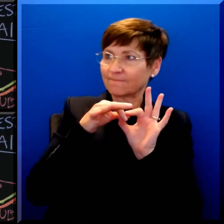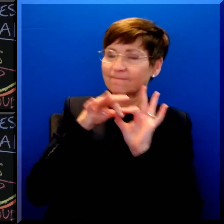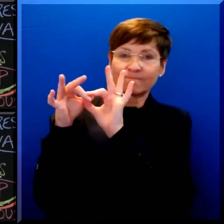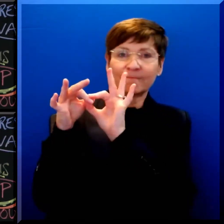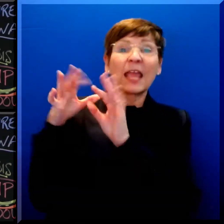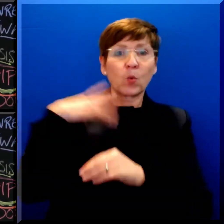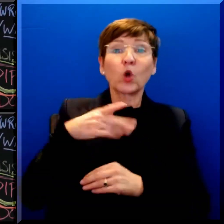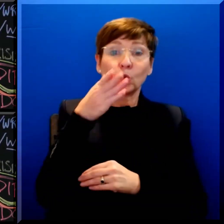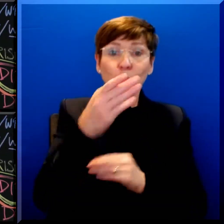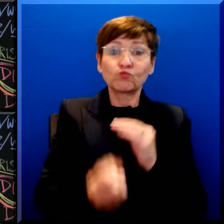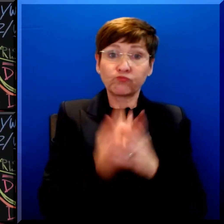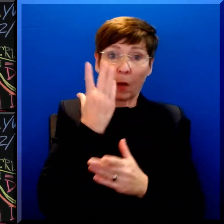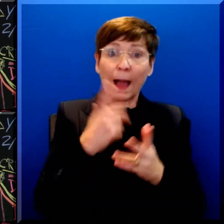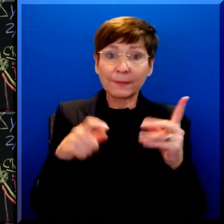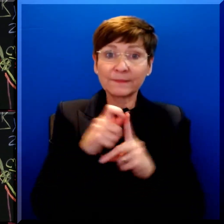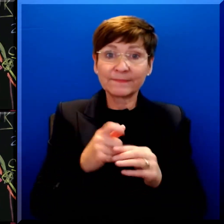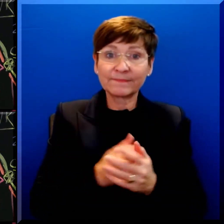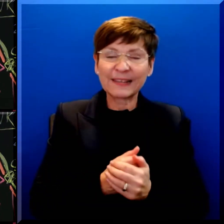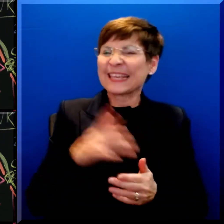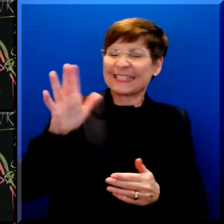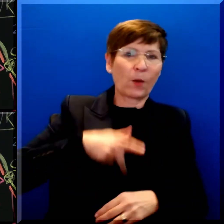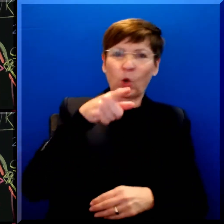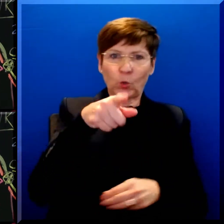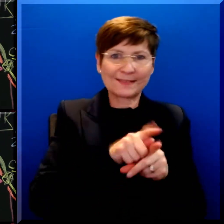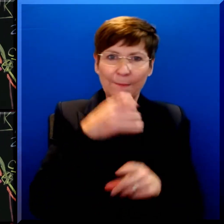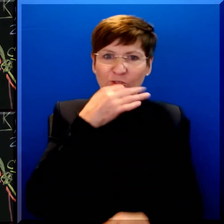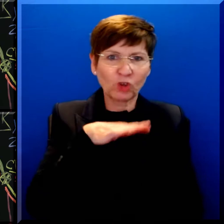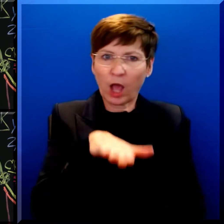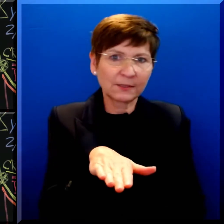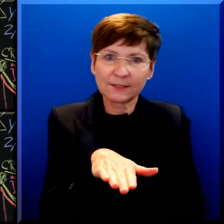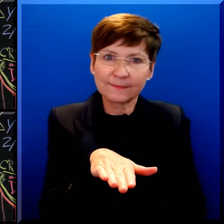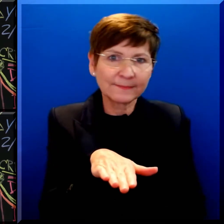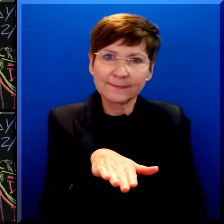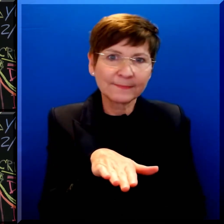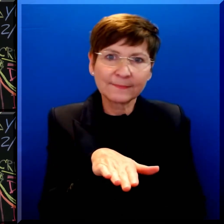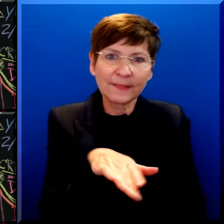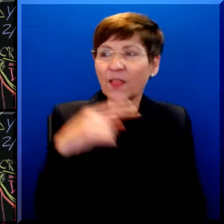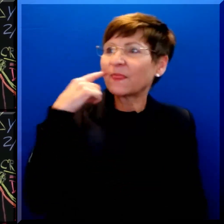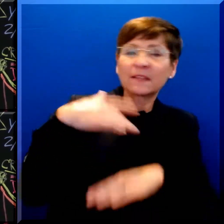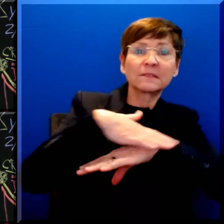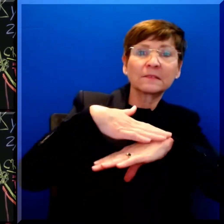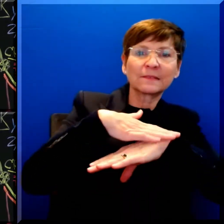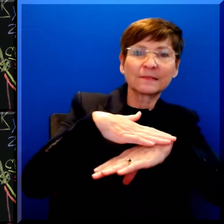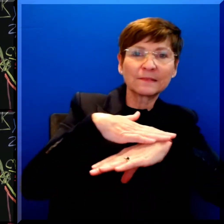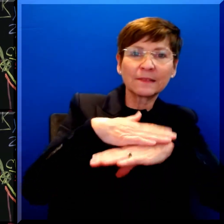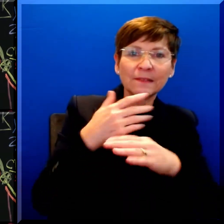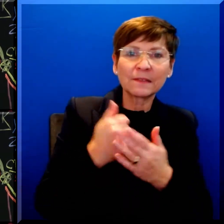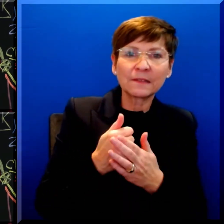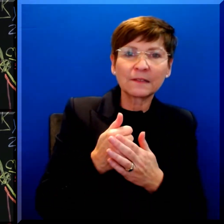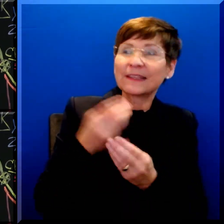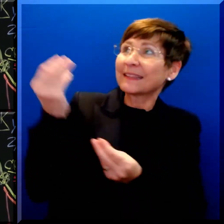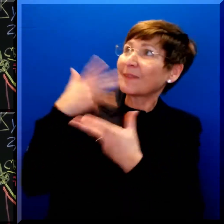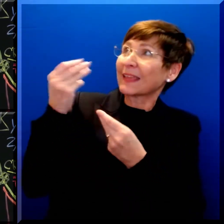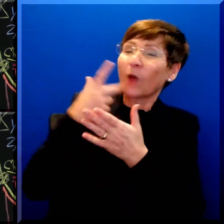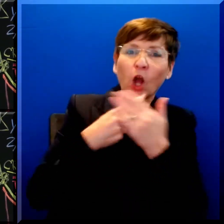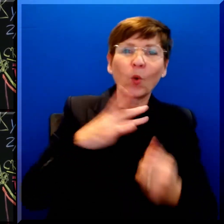you. He wants to grow some of you up. He says, I love you too much to let you stay a sippy cup Christian drinking Jesus juice your whole life, thinking, well, as long as God gives